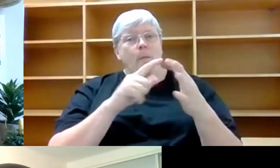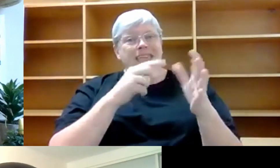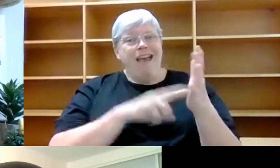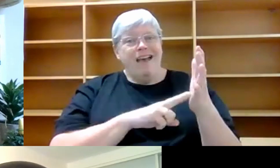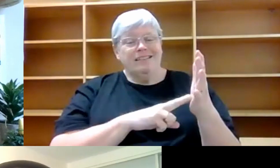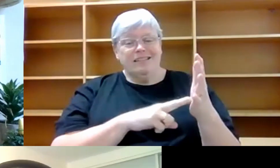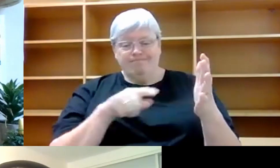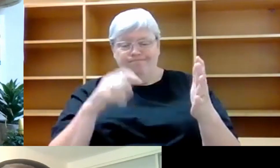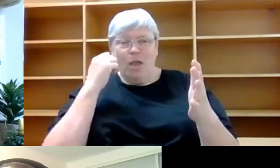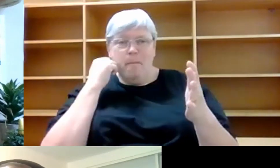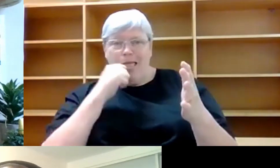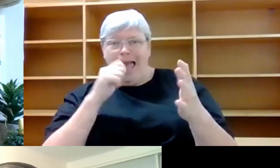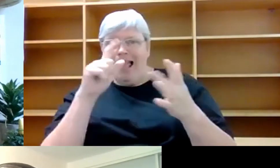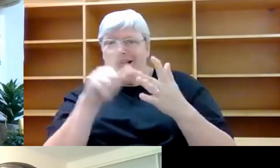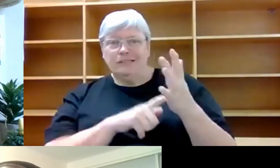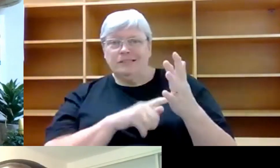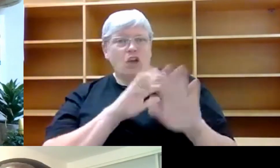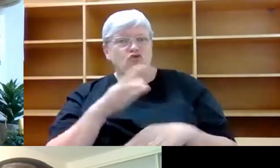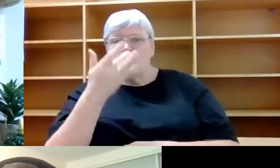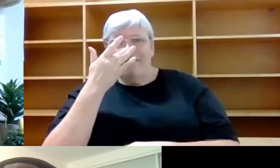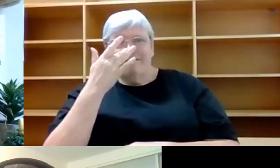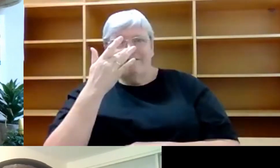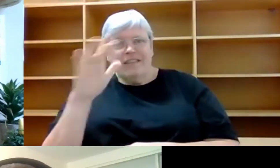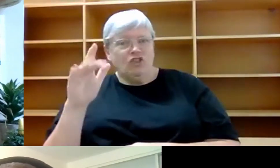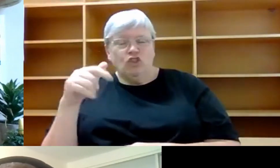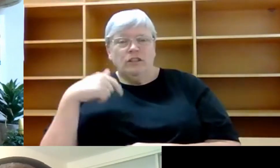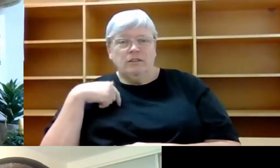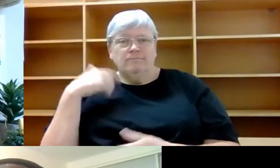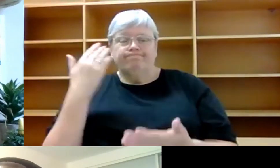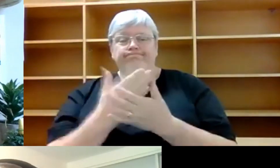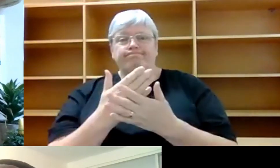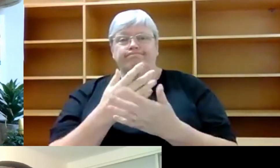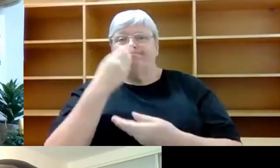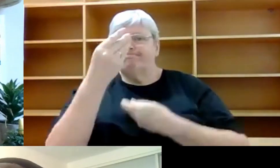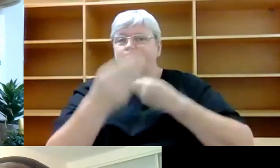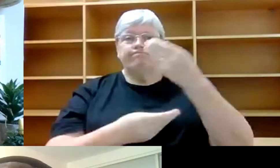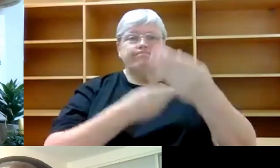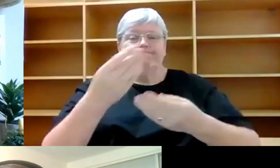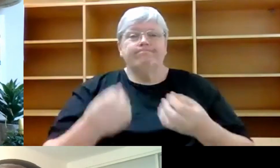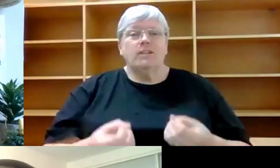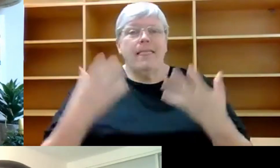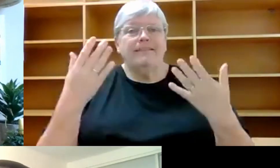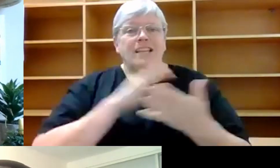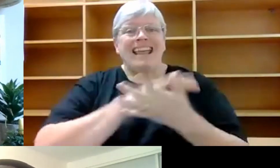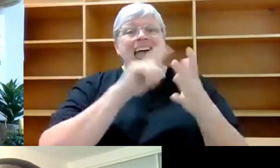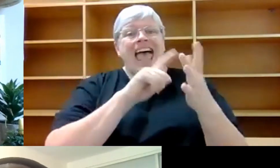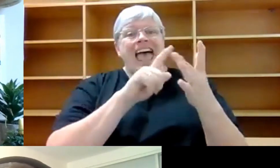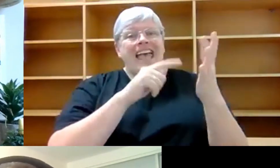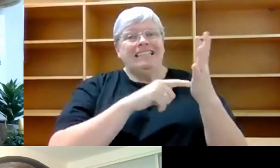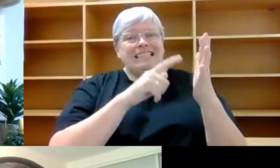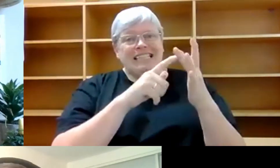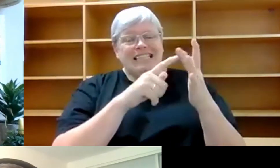Black Jacobins is a non-fiction account of the revolution in Haiti, the slave revolution